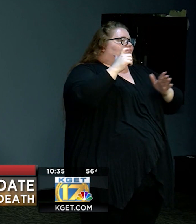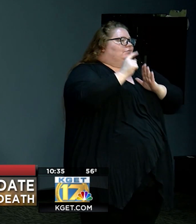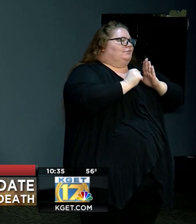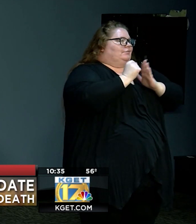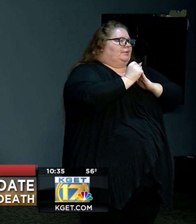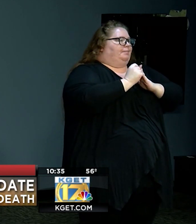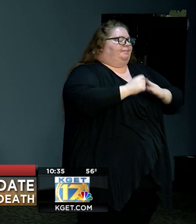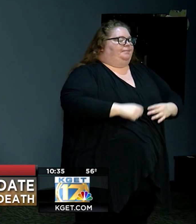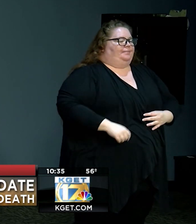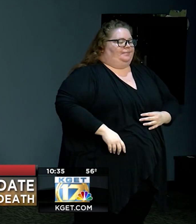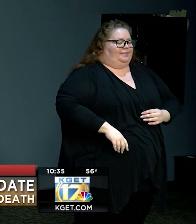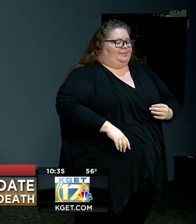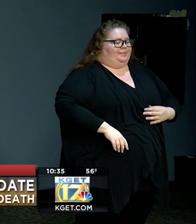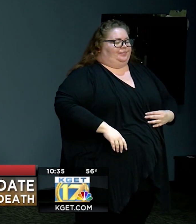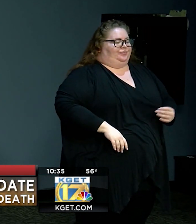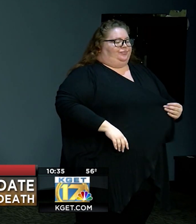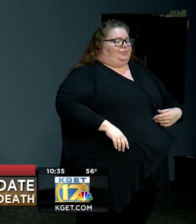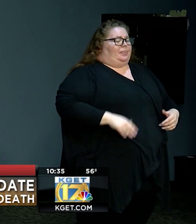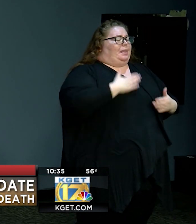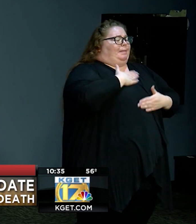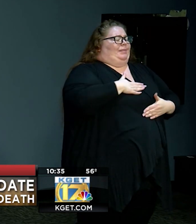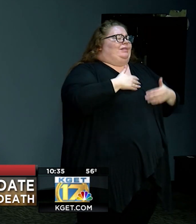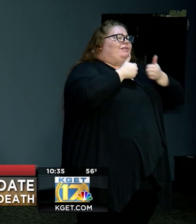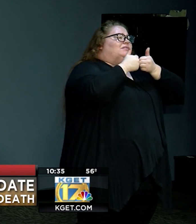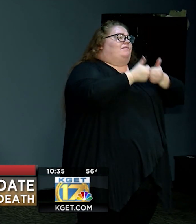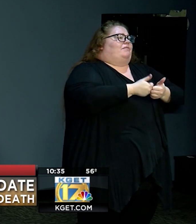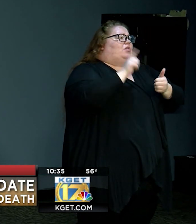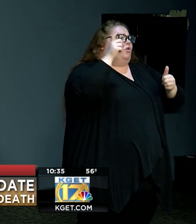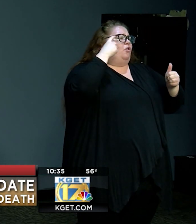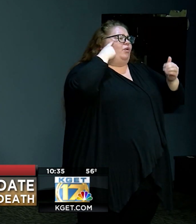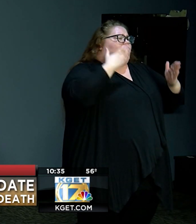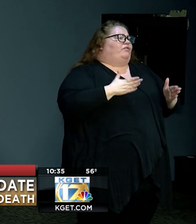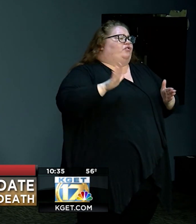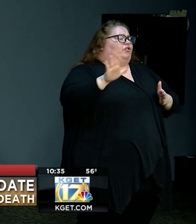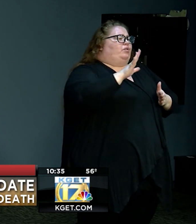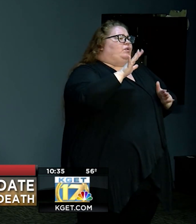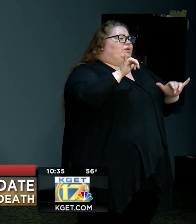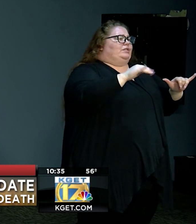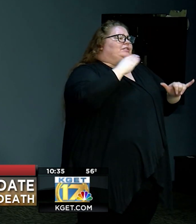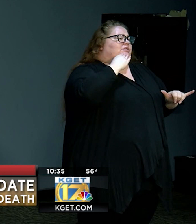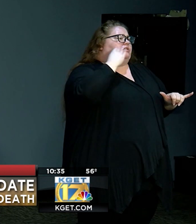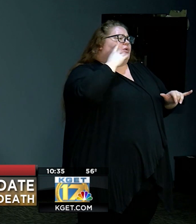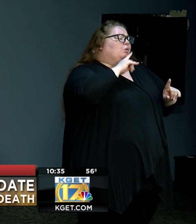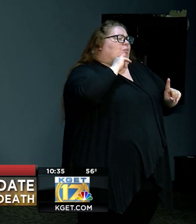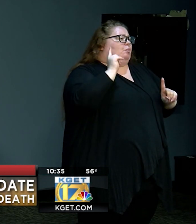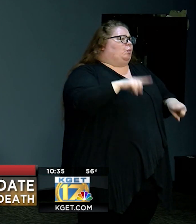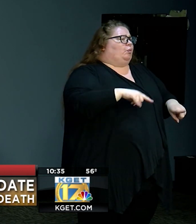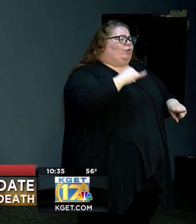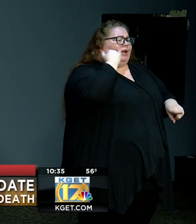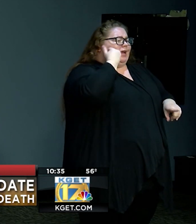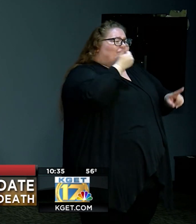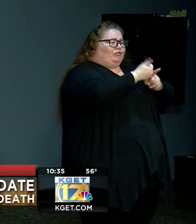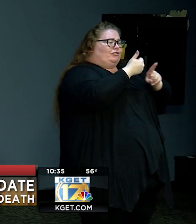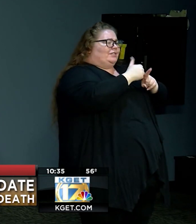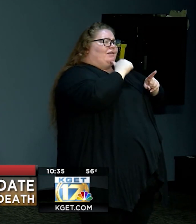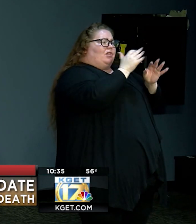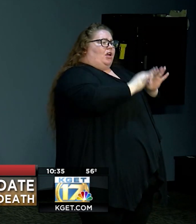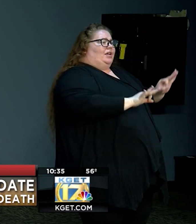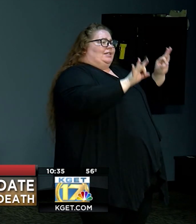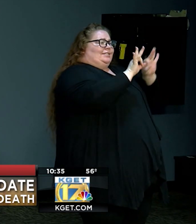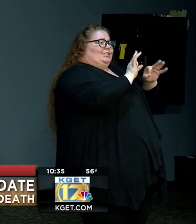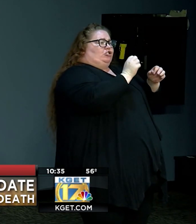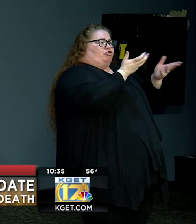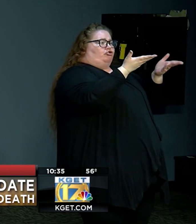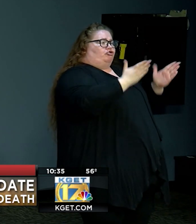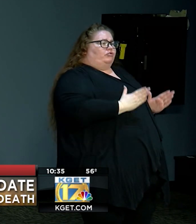Please follow the governor's stay-home order as much as possible. If you do not work in those essential services, stay home. If